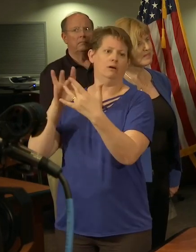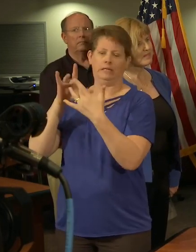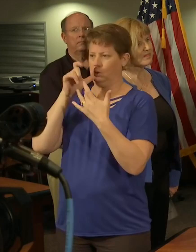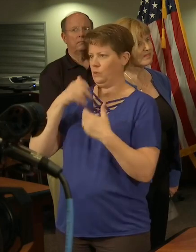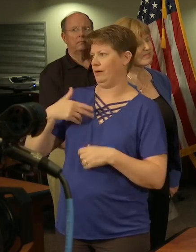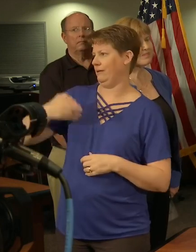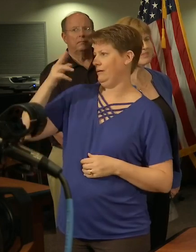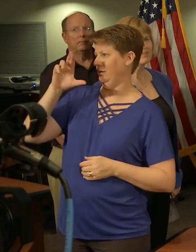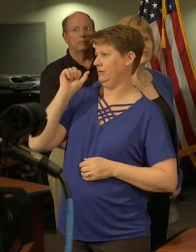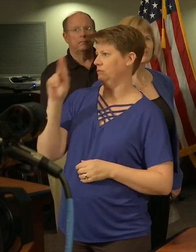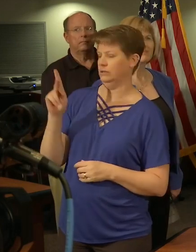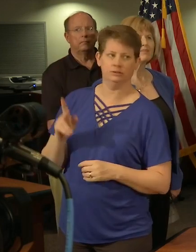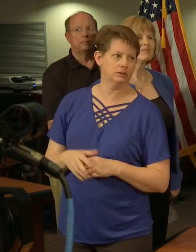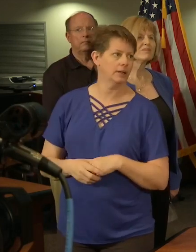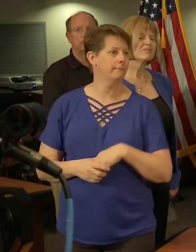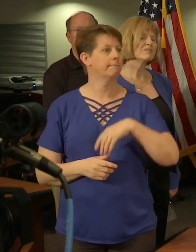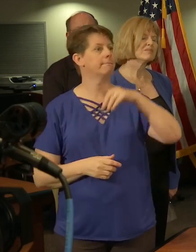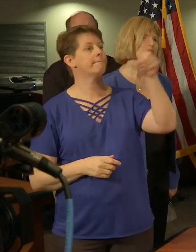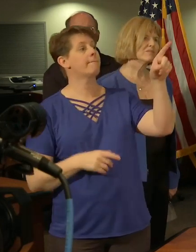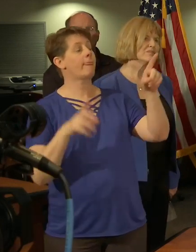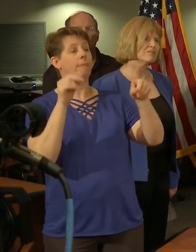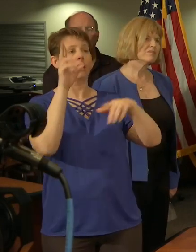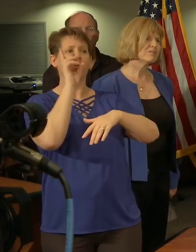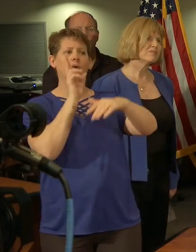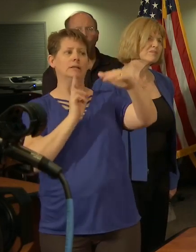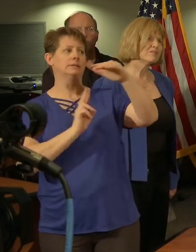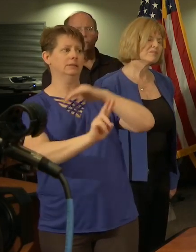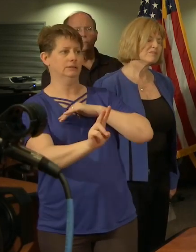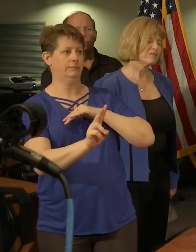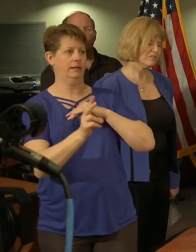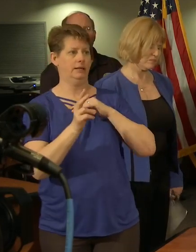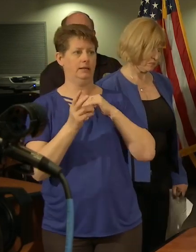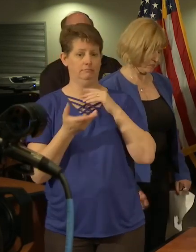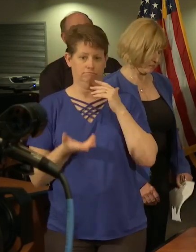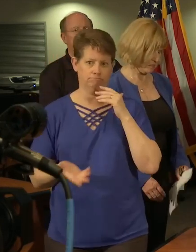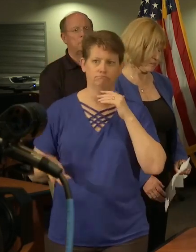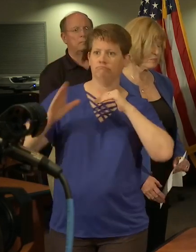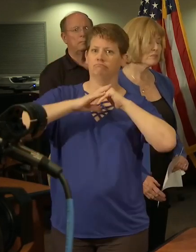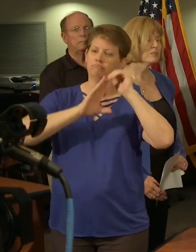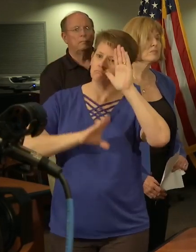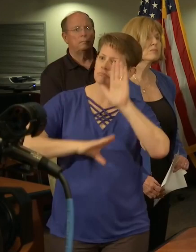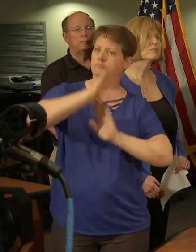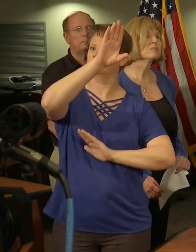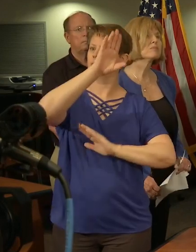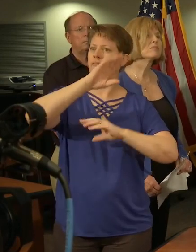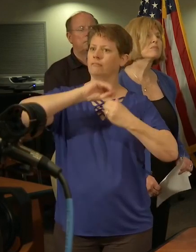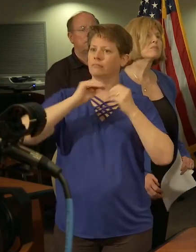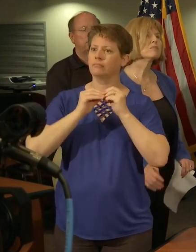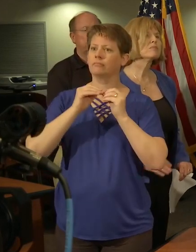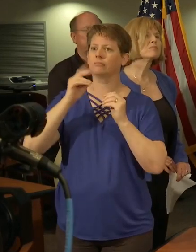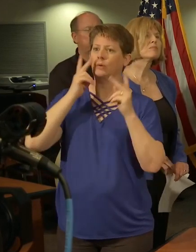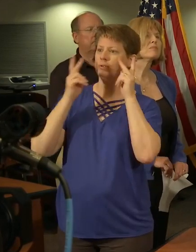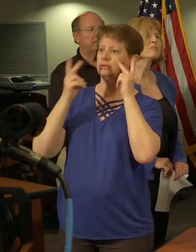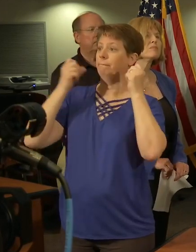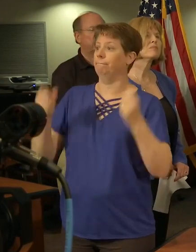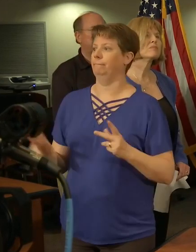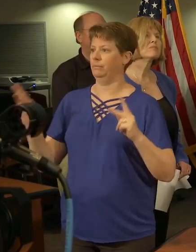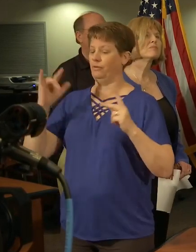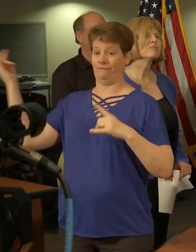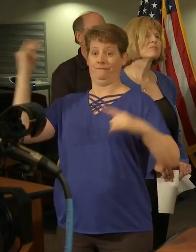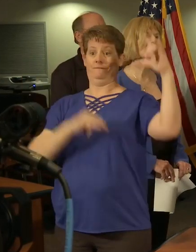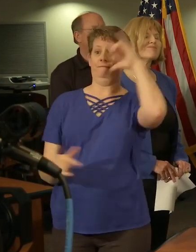at highest risk. Are you all anticipating a sharp increase in cases? I know that we saw so many people flying